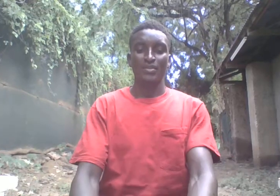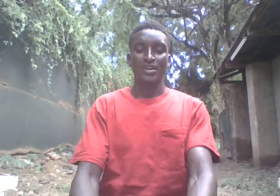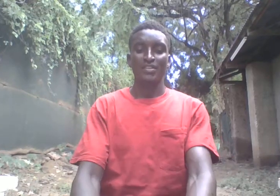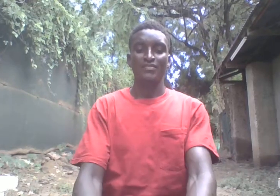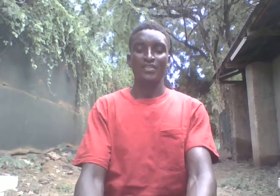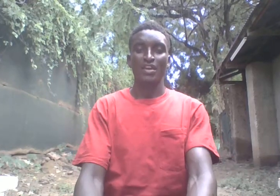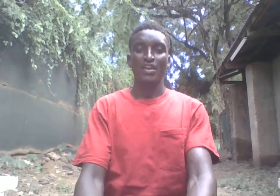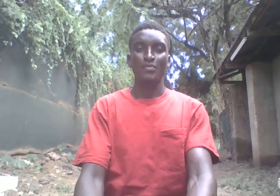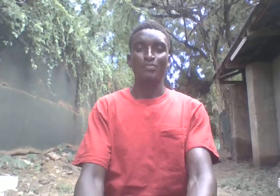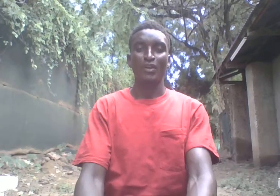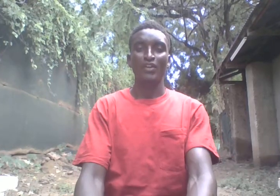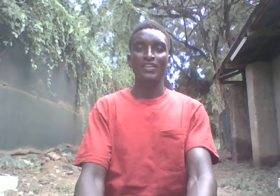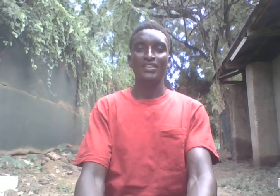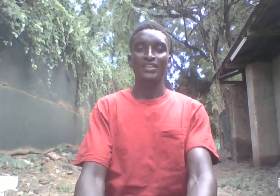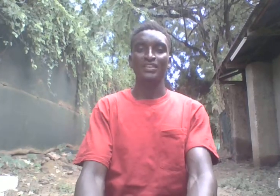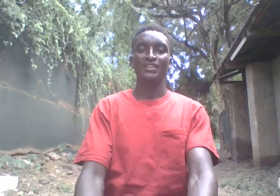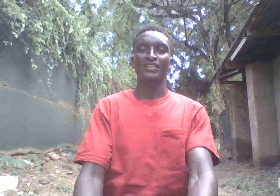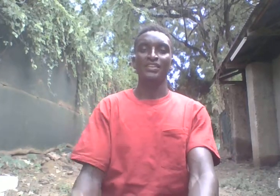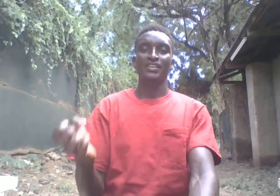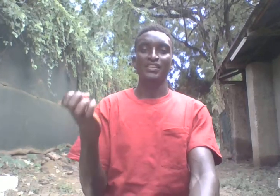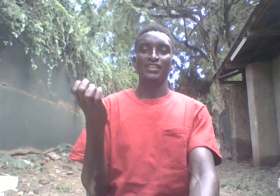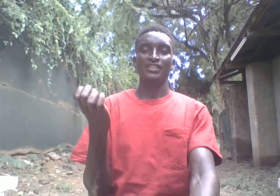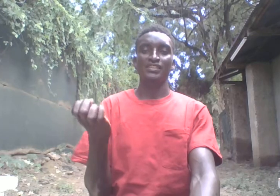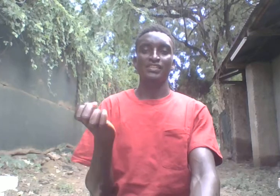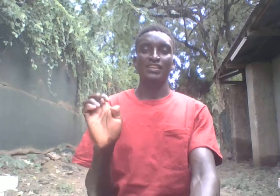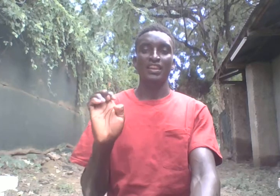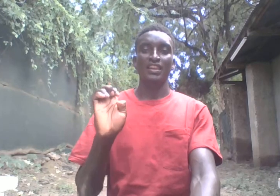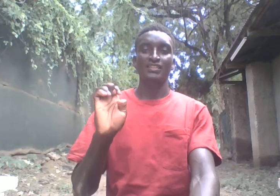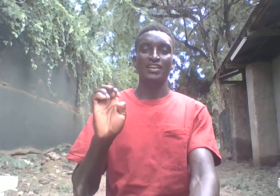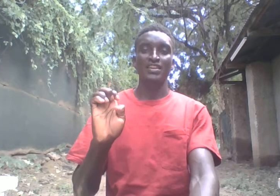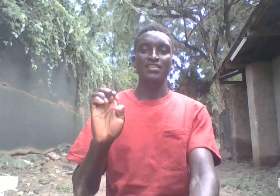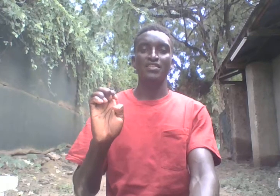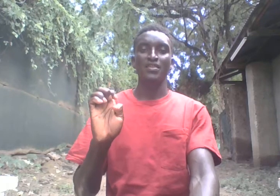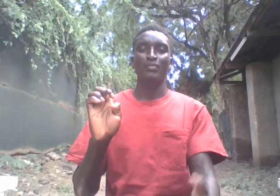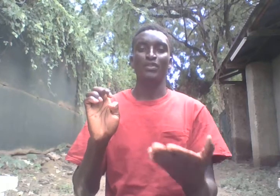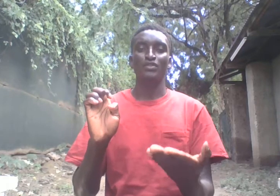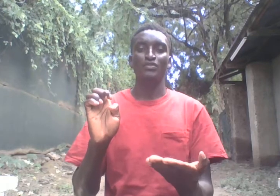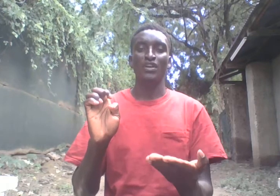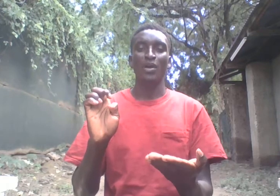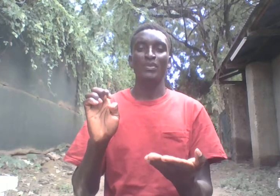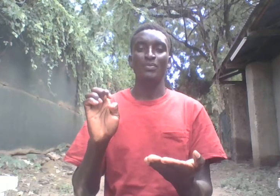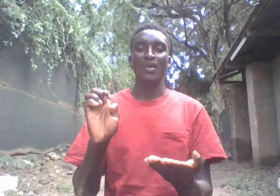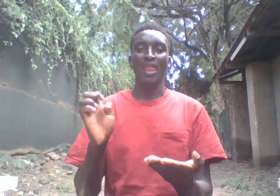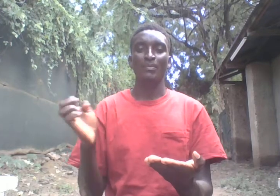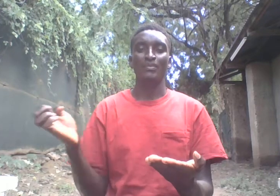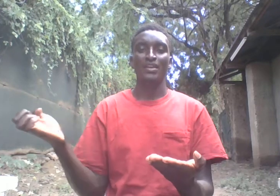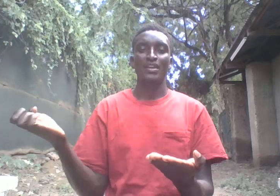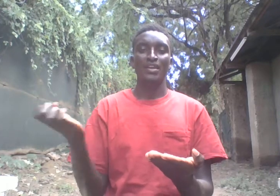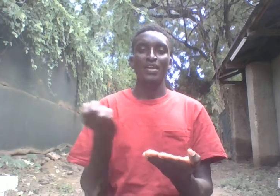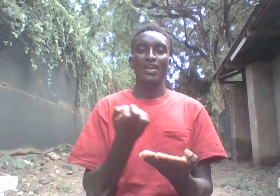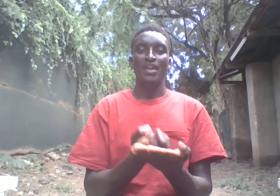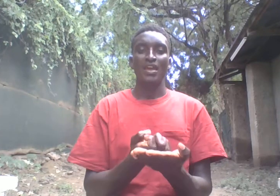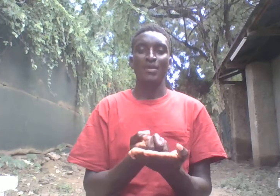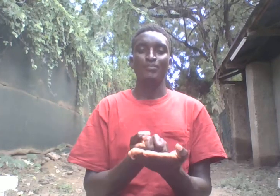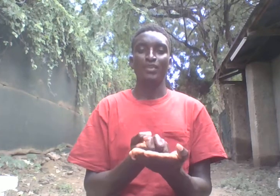have employ is letter E brought to the open palm. Employ,